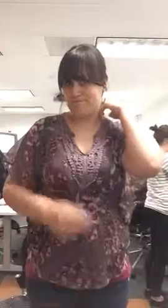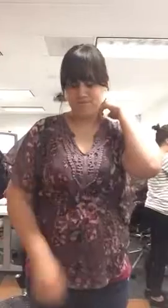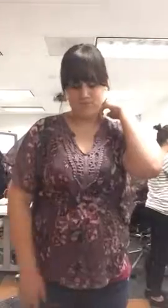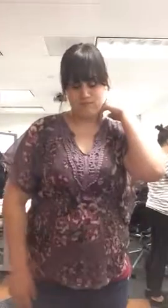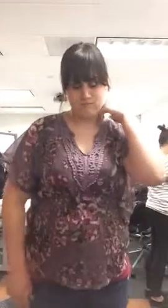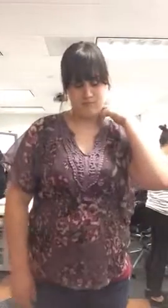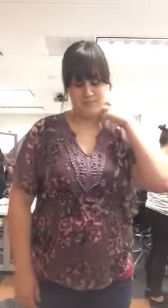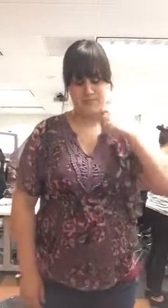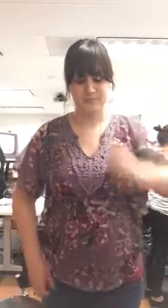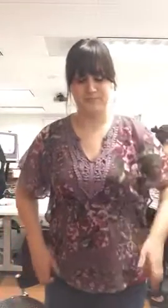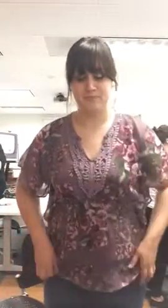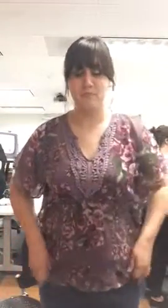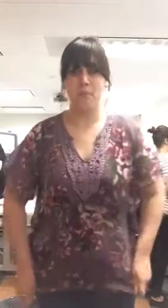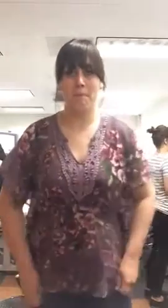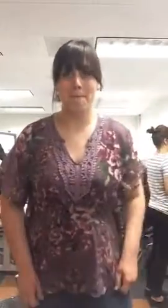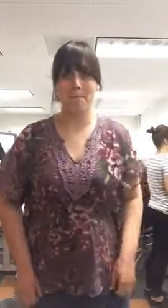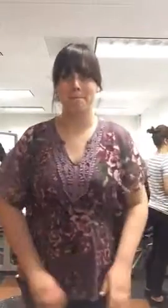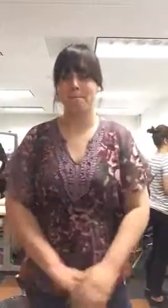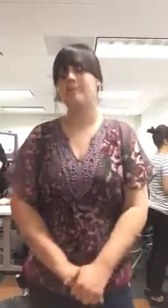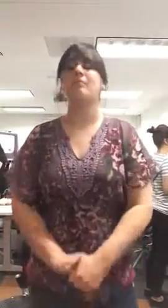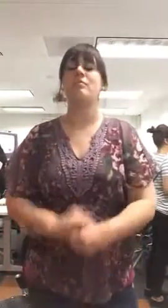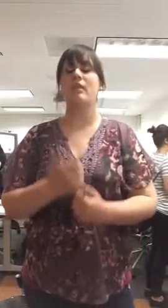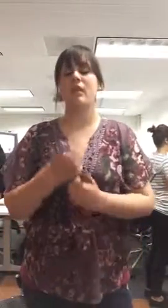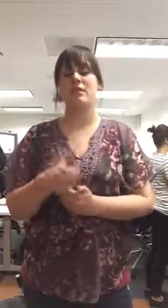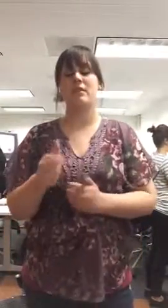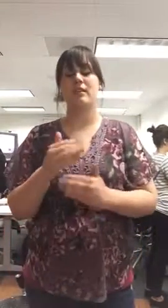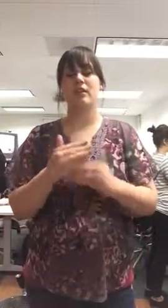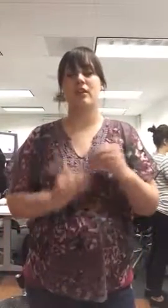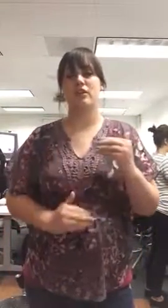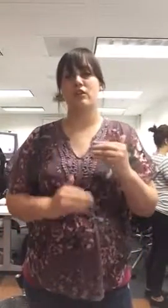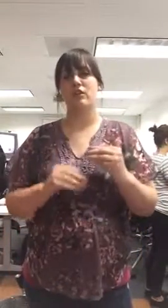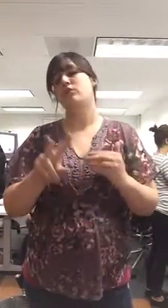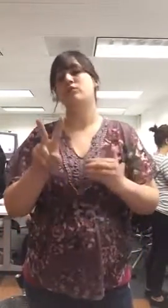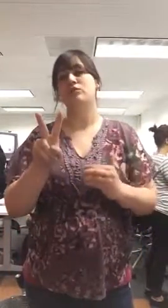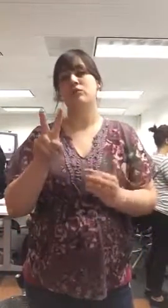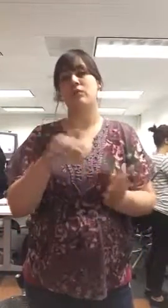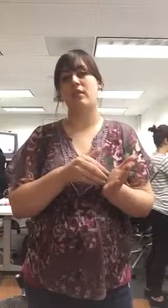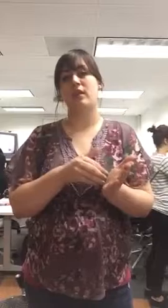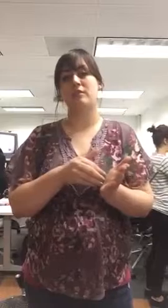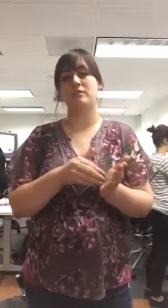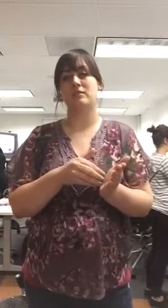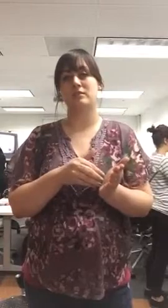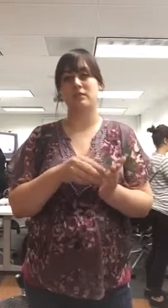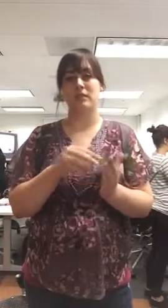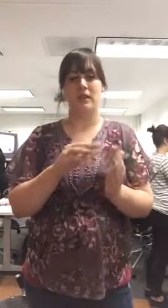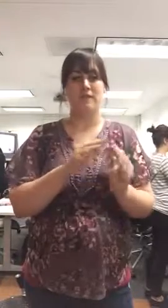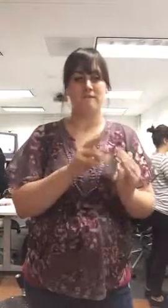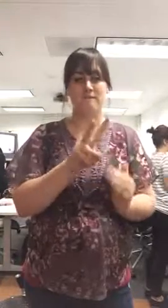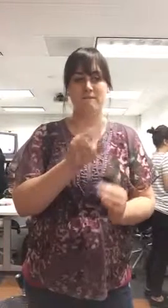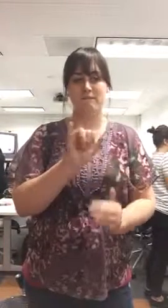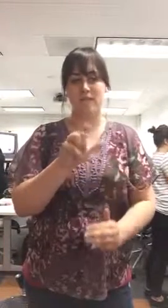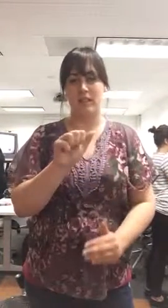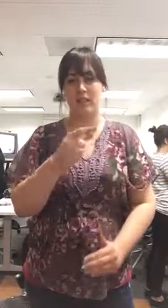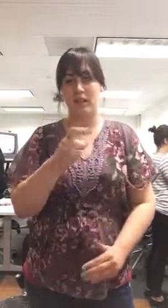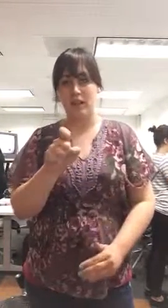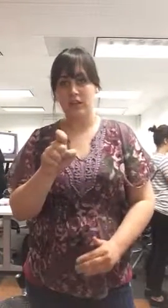probably population. Anything under 2,000 would be a village, anything over 2,000 would be a town, so that's what that refers to.